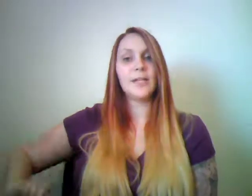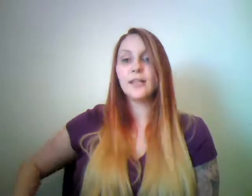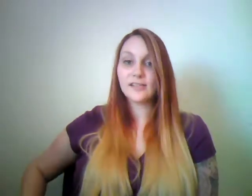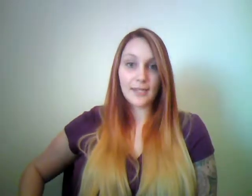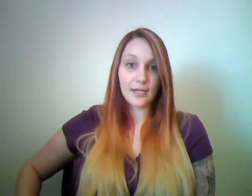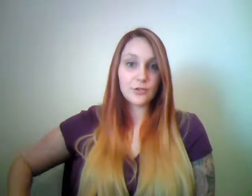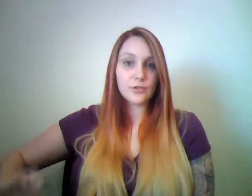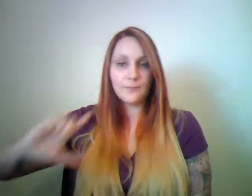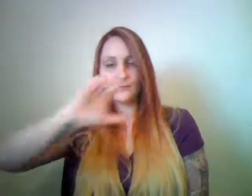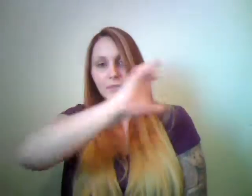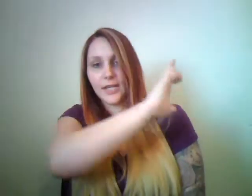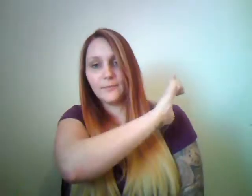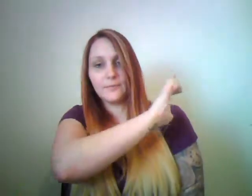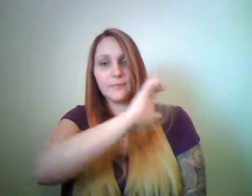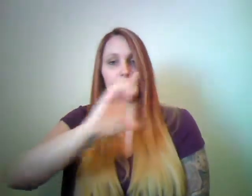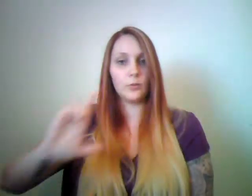a sash. Okay? Lord.